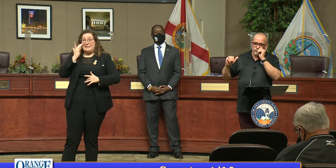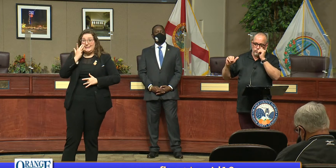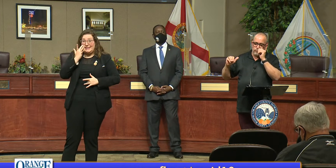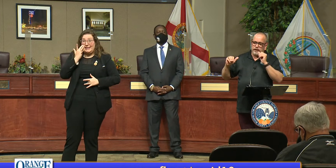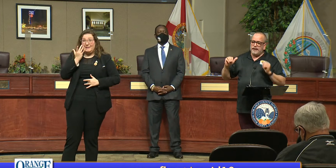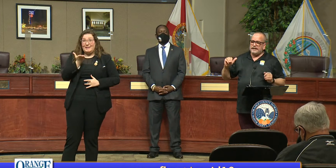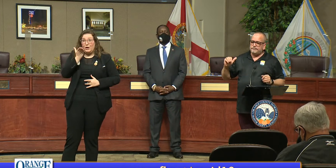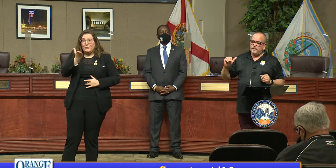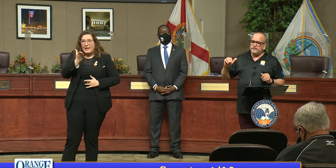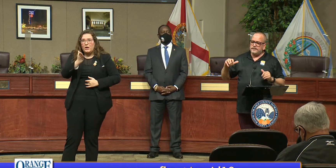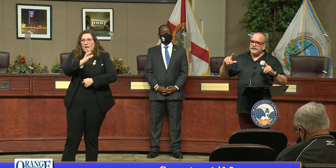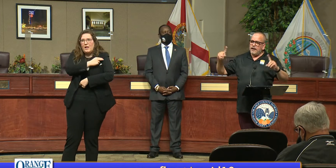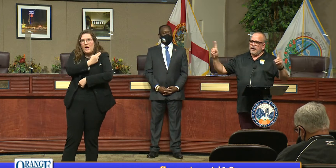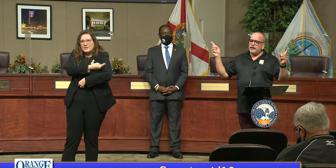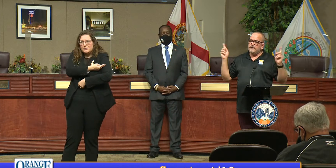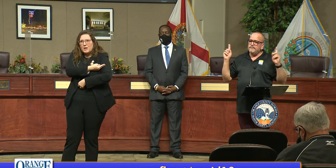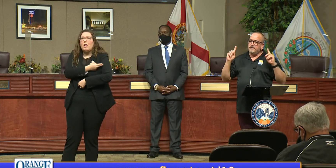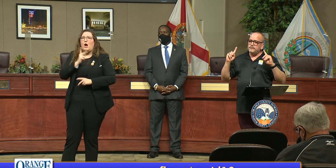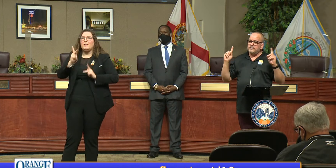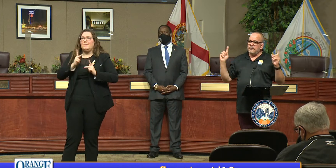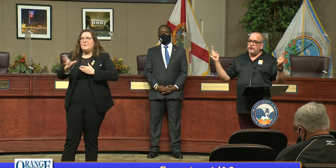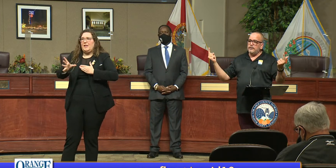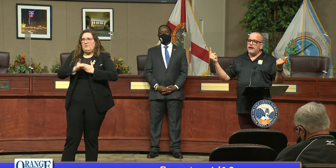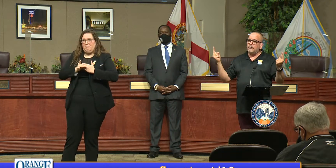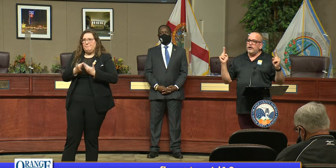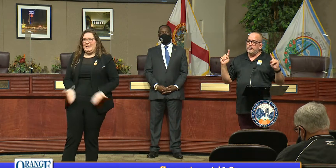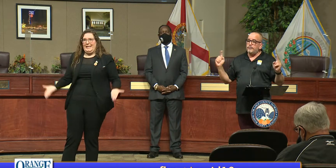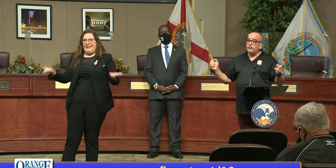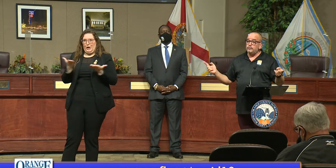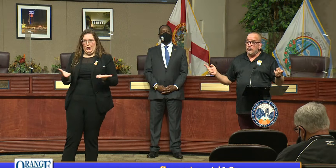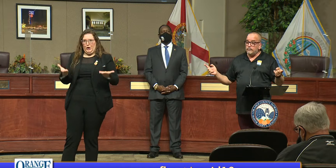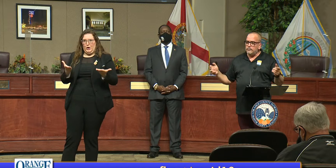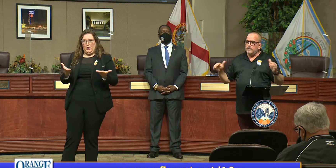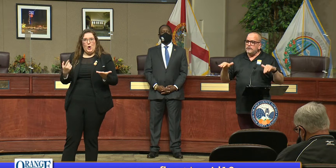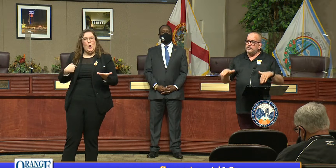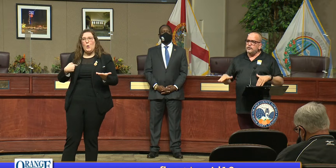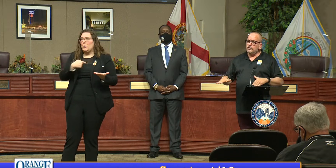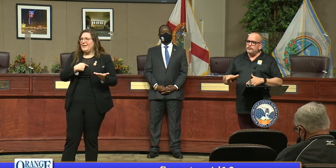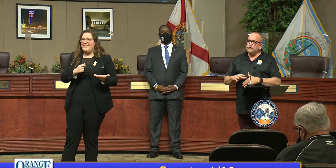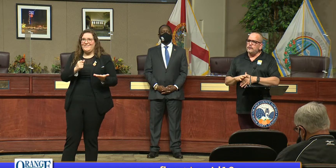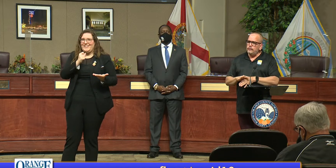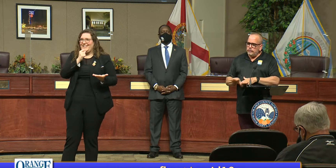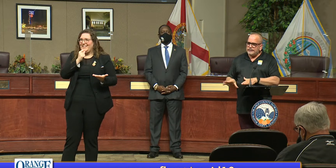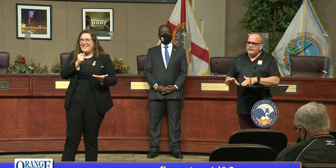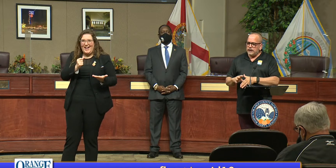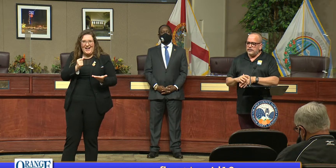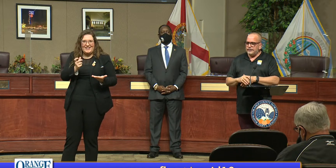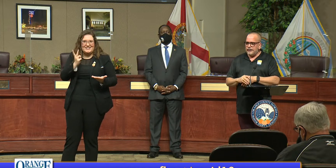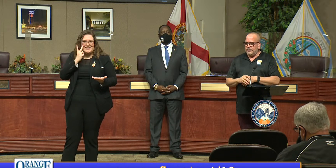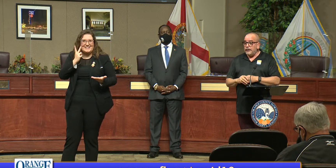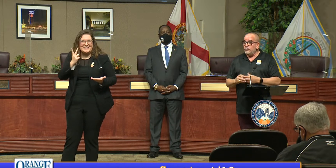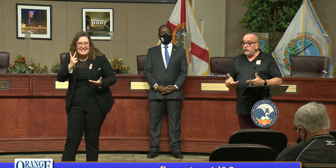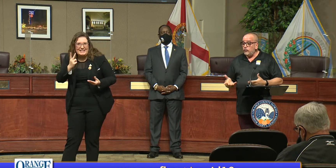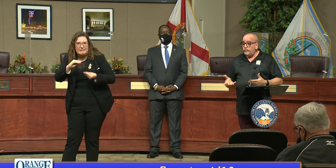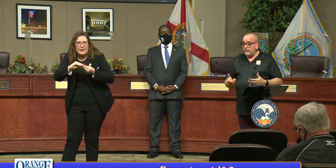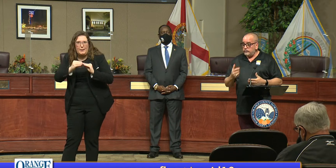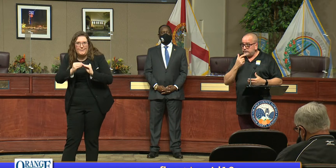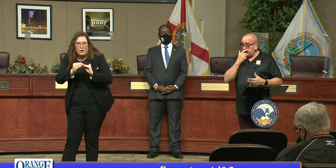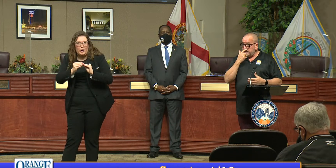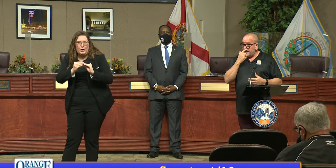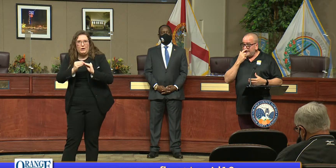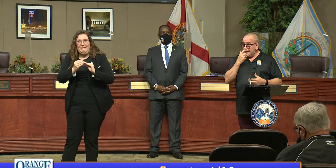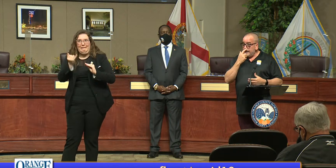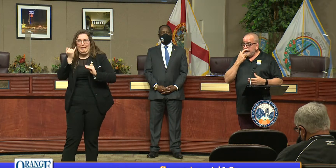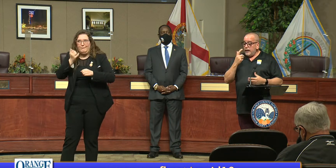to, what we are now experiencing are the infections that were acquired through travel. So it could start declining, and we hope that we